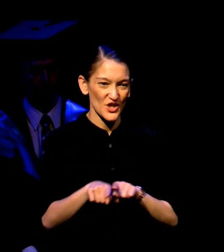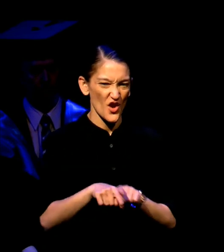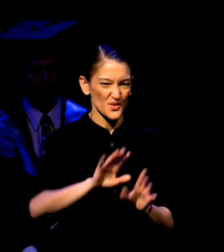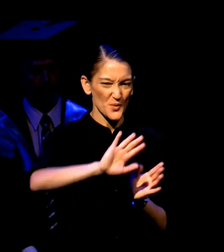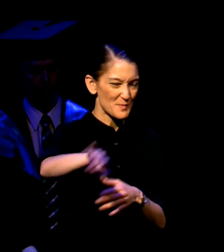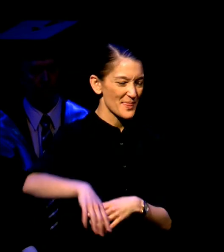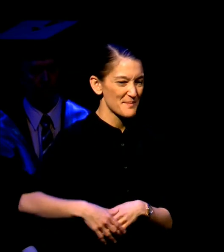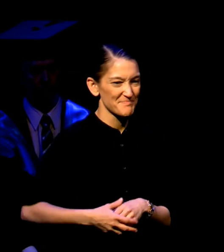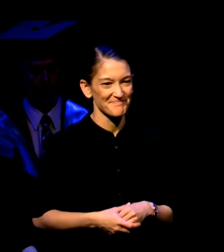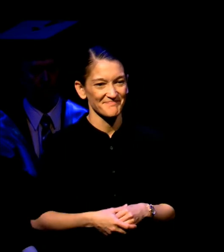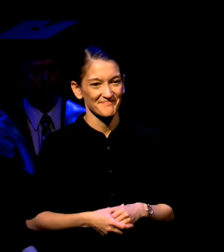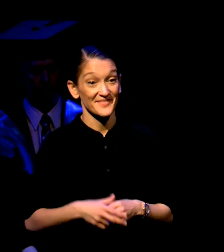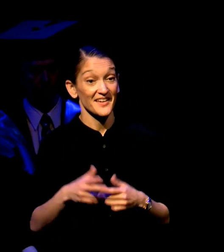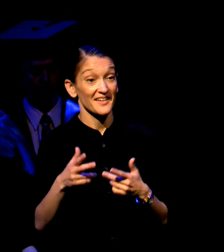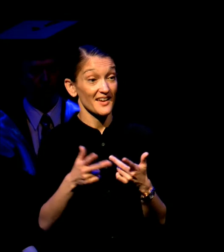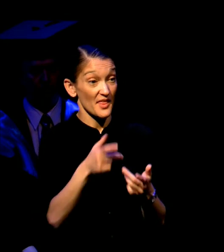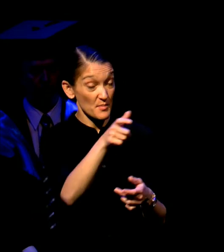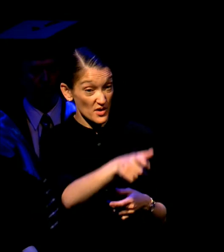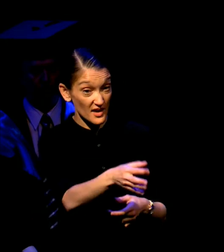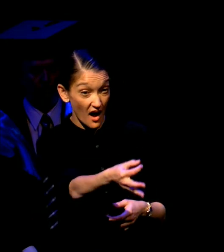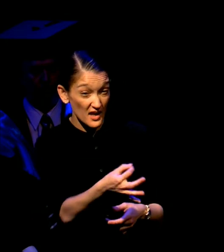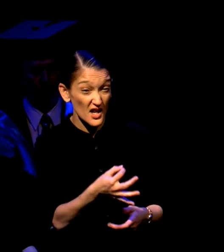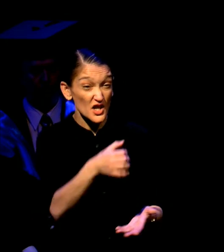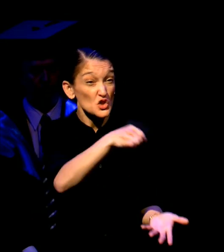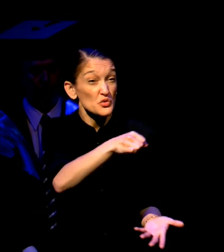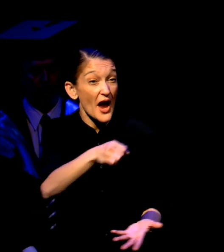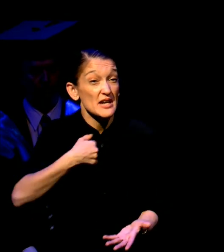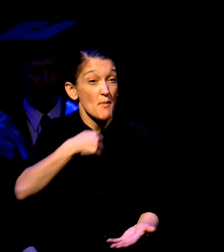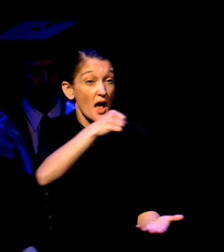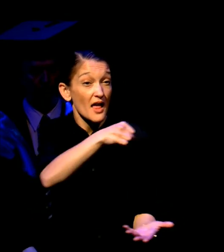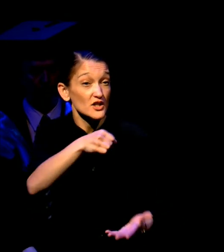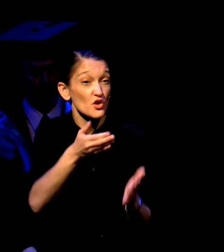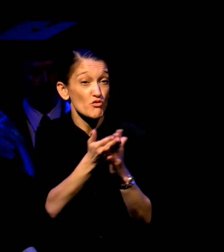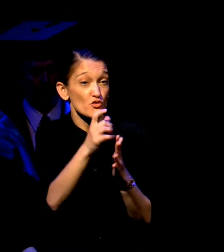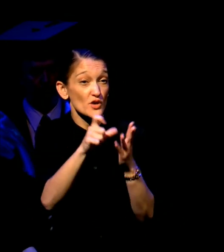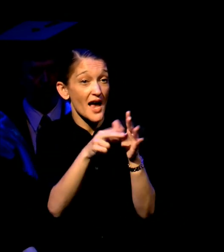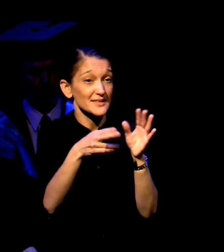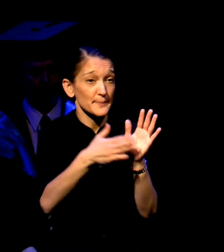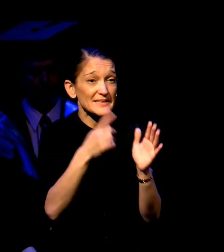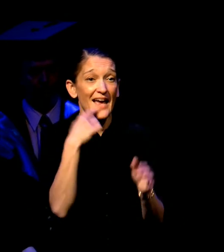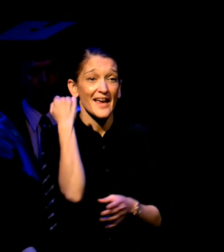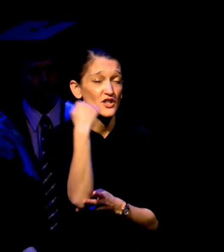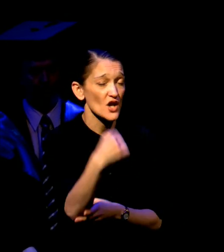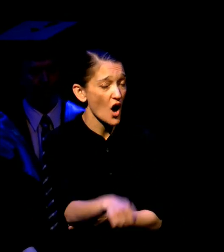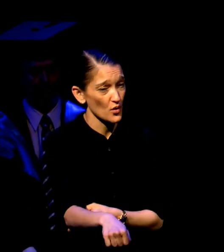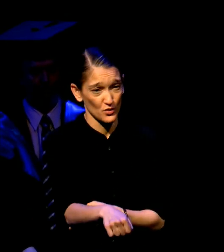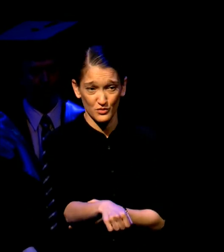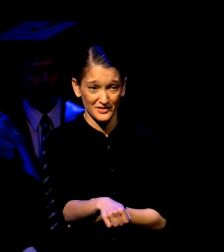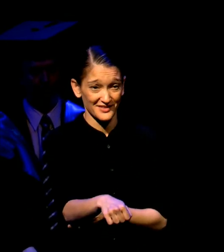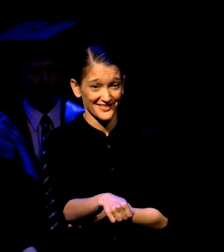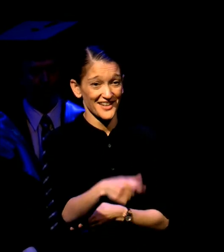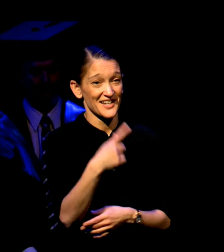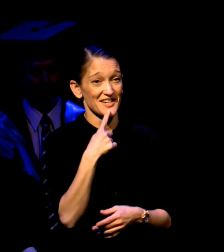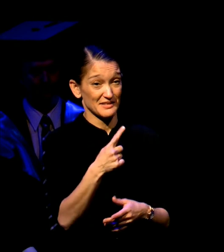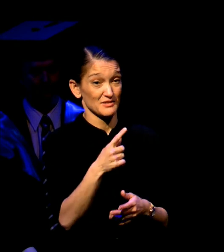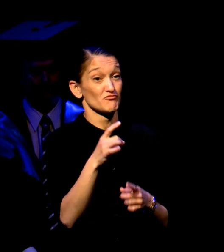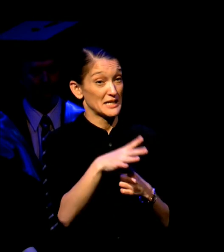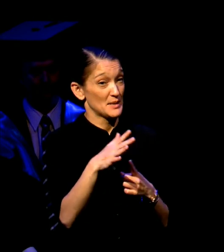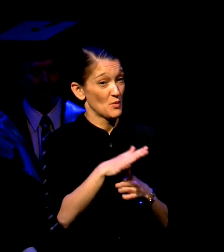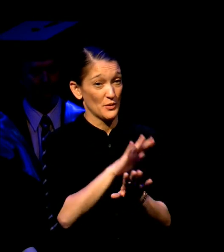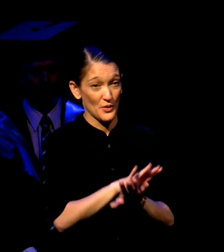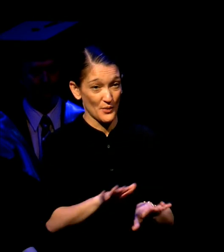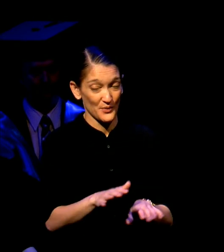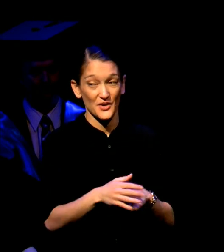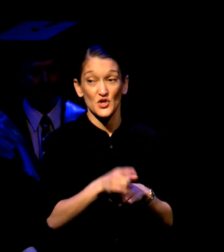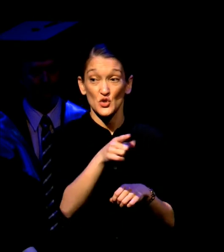them. And when someone asks you to carry their luggage through customs, say no. I cannot stress that enough. You've